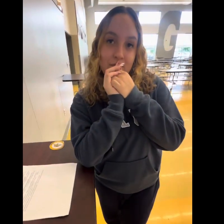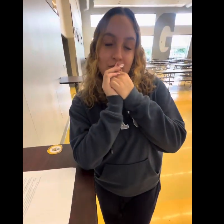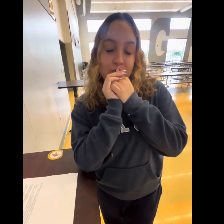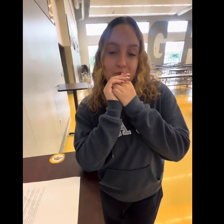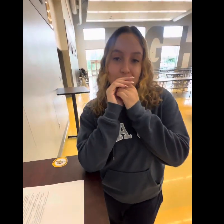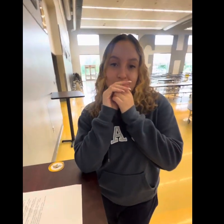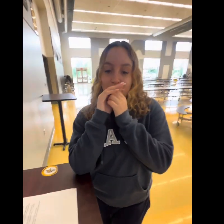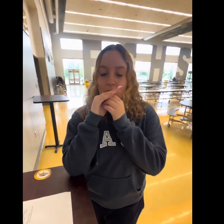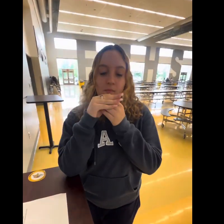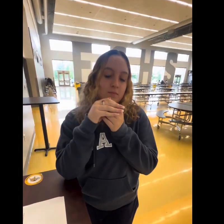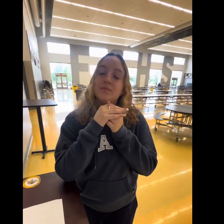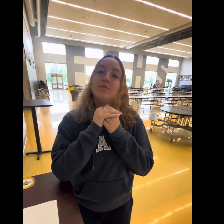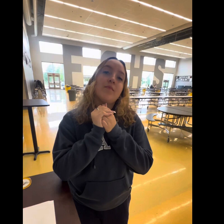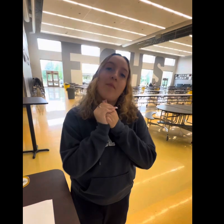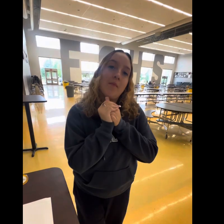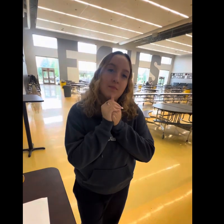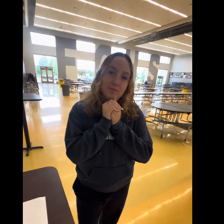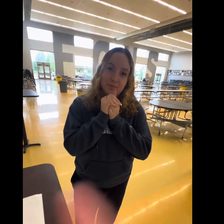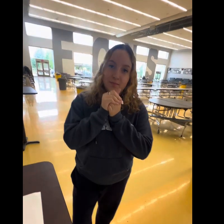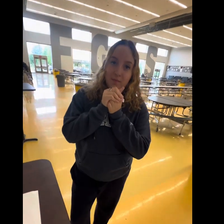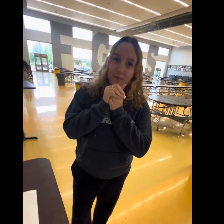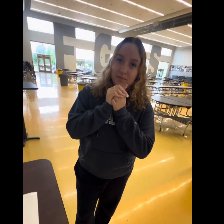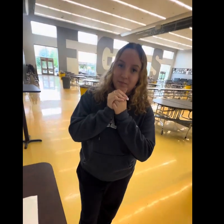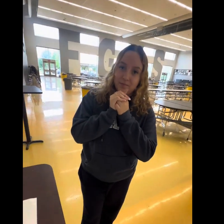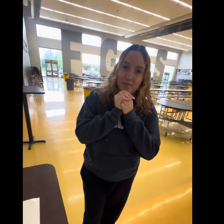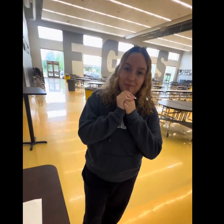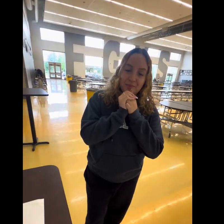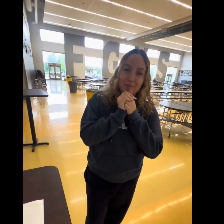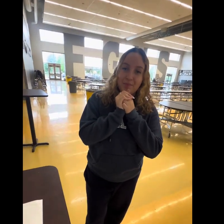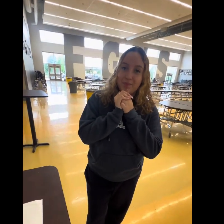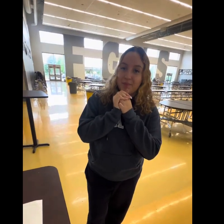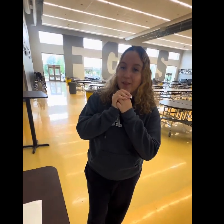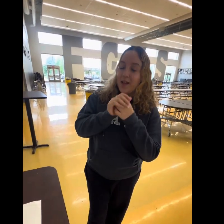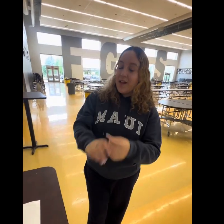learning experience, and how did you enjoy things in Mr. Rock's English classroom?